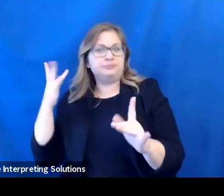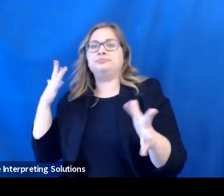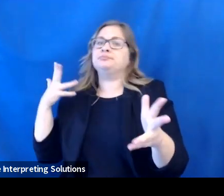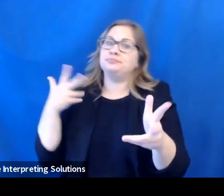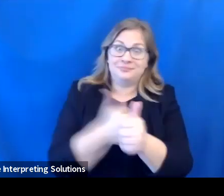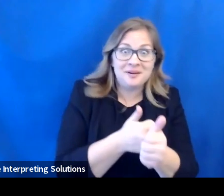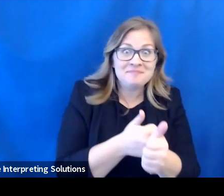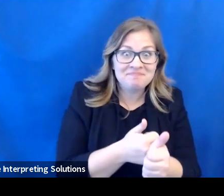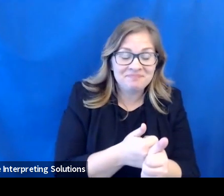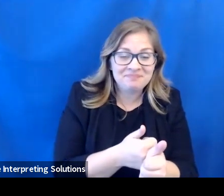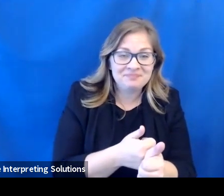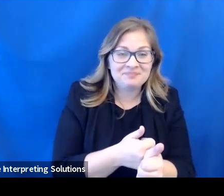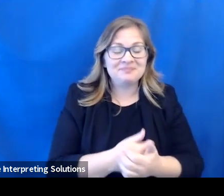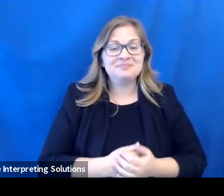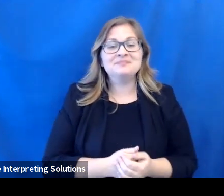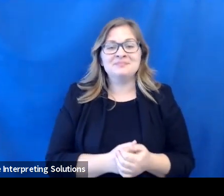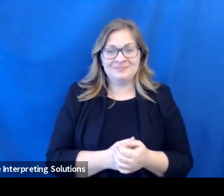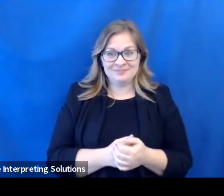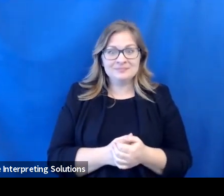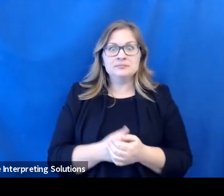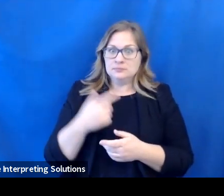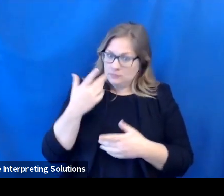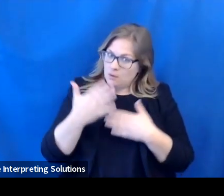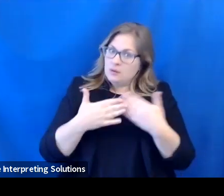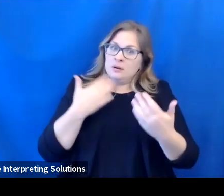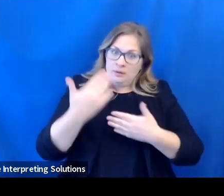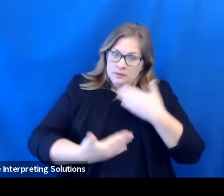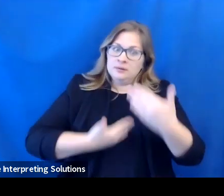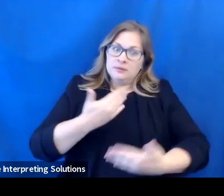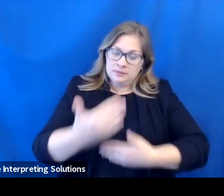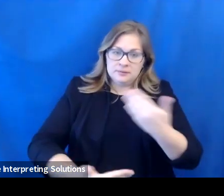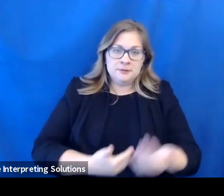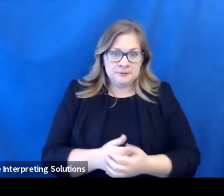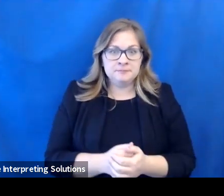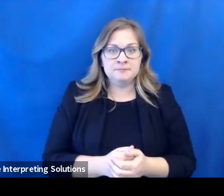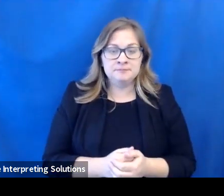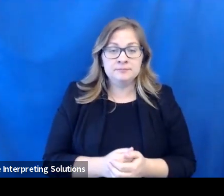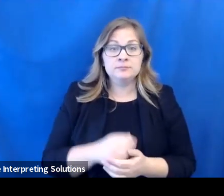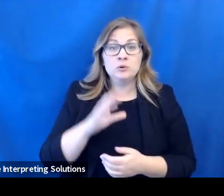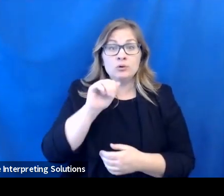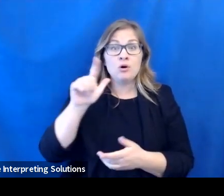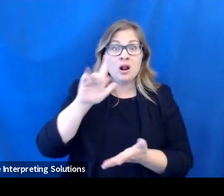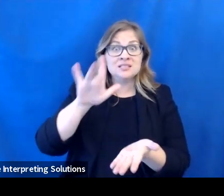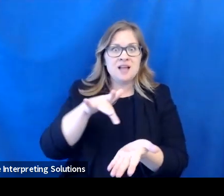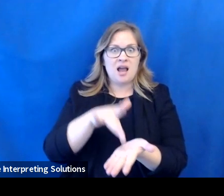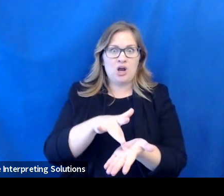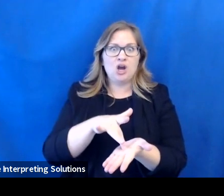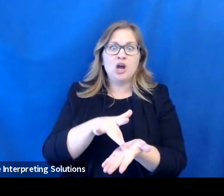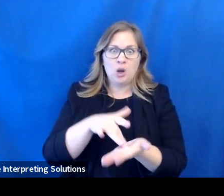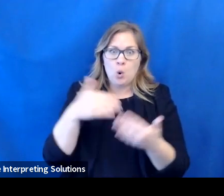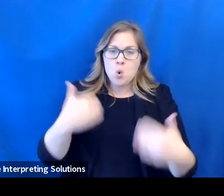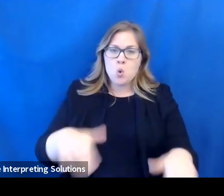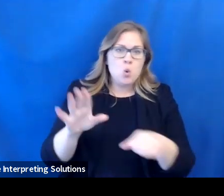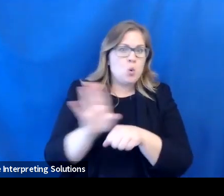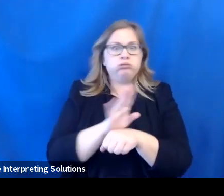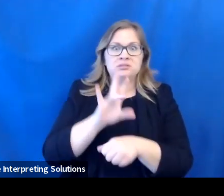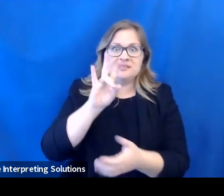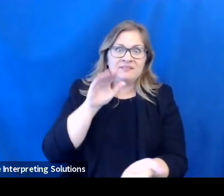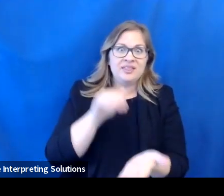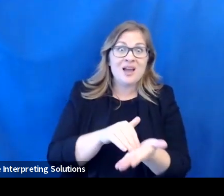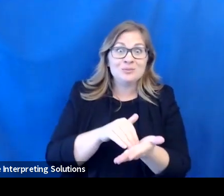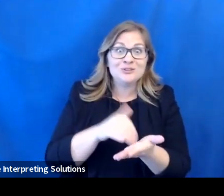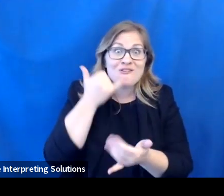that pathway for the team. The call center was very lively yesterday. We took about 7,000 calls yesterday. That's, just to give you a